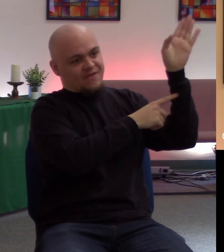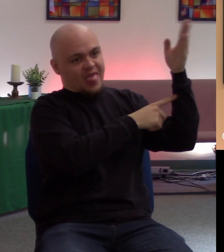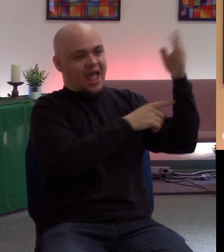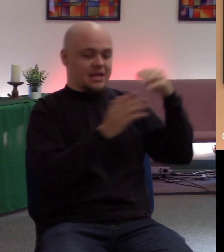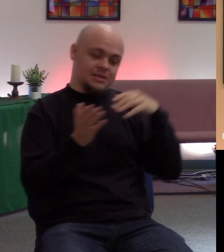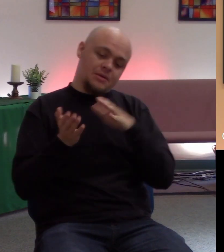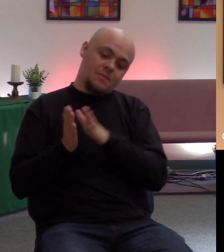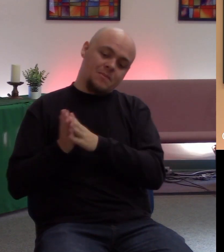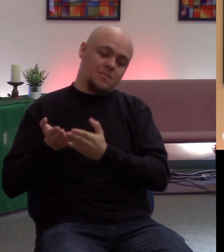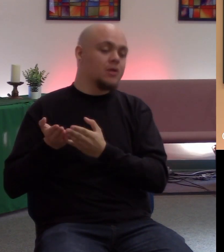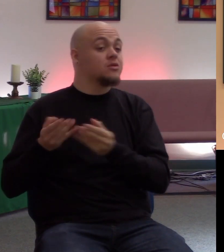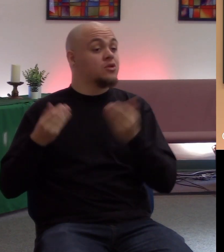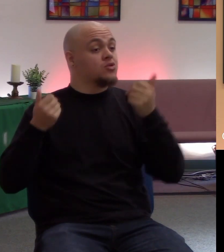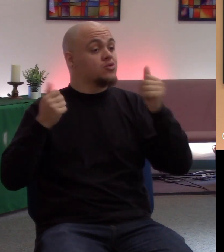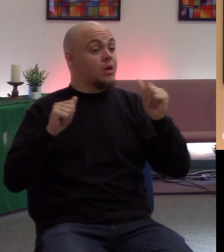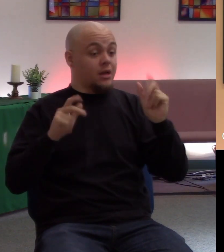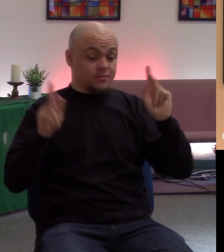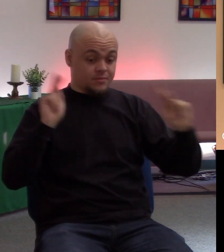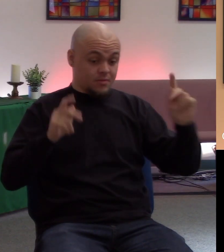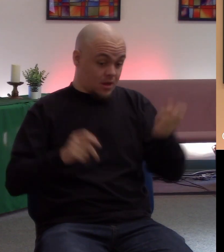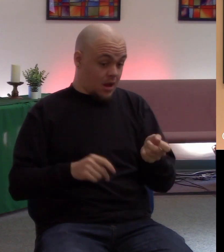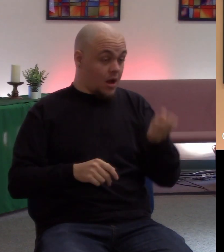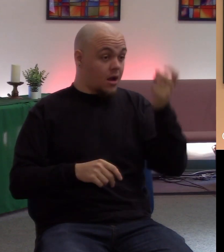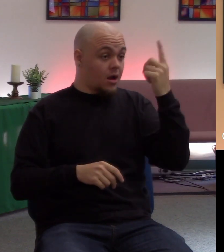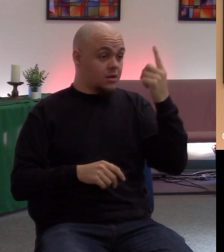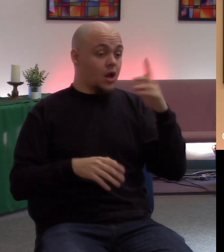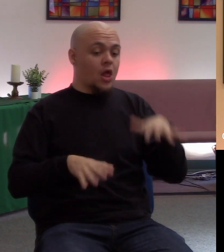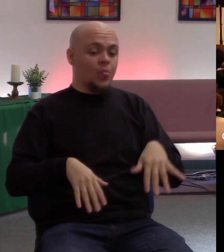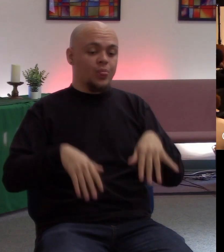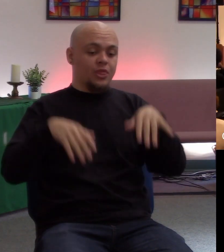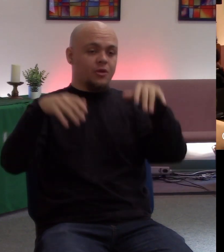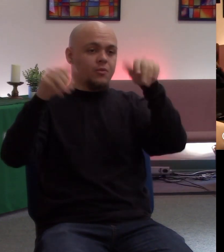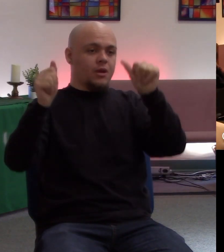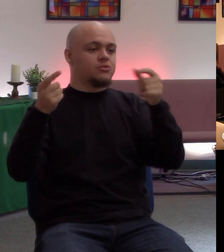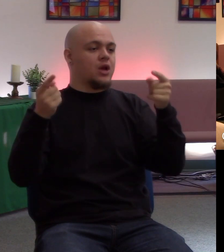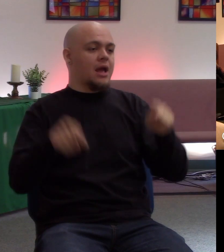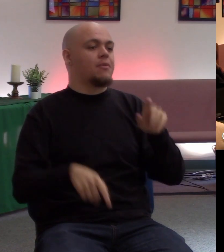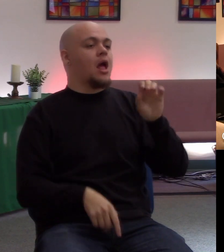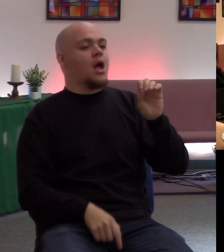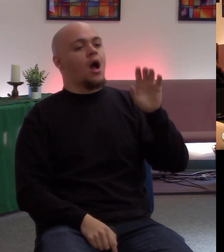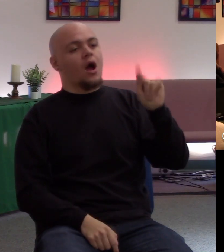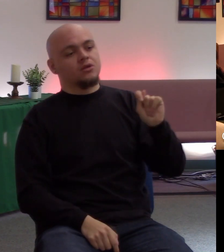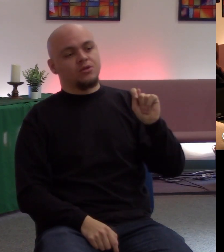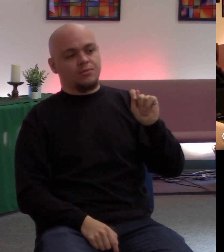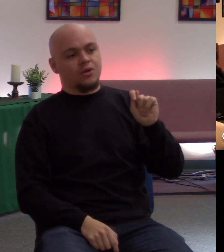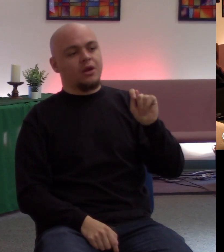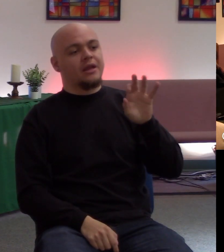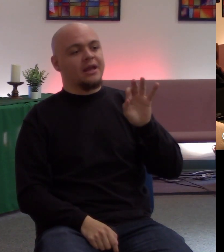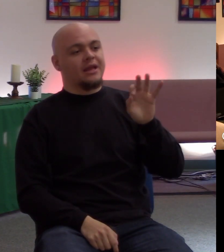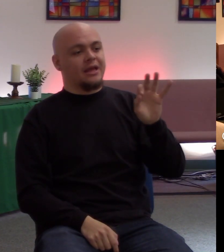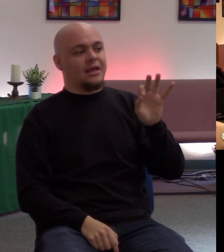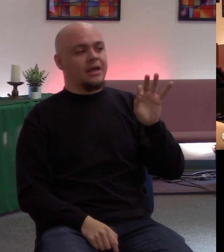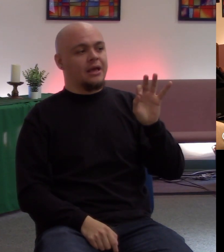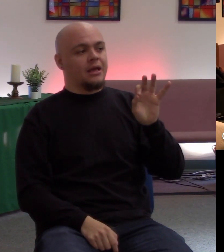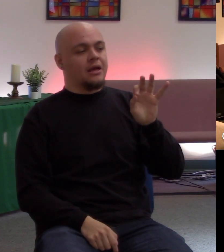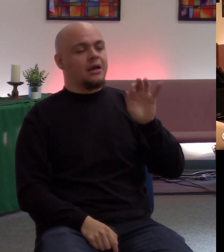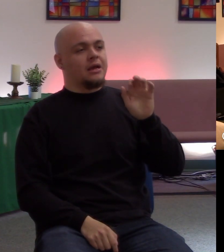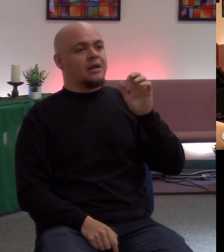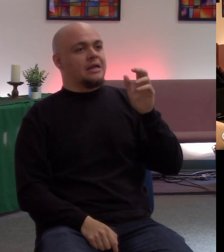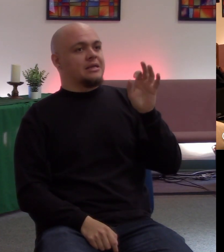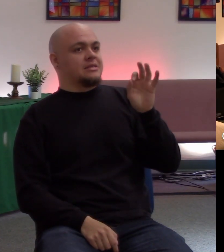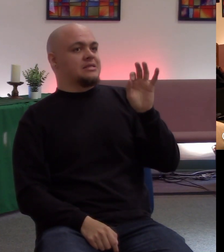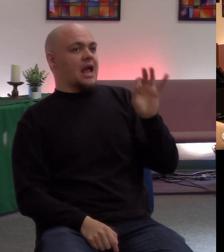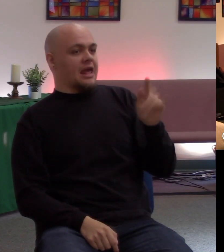with signs and flags and literature trying to get people to understand that the rapture was going to happen on October